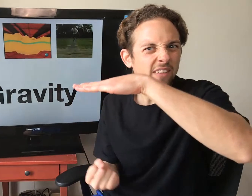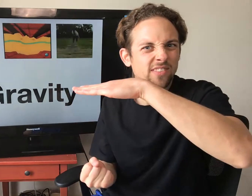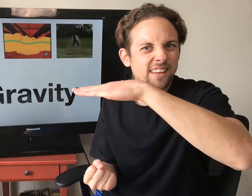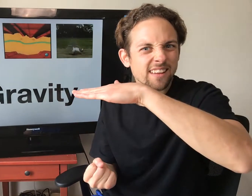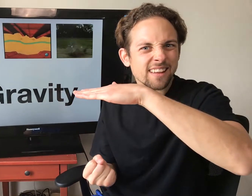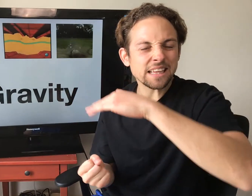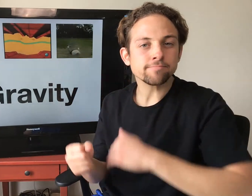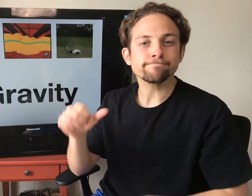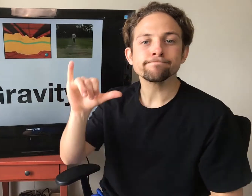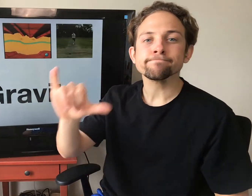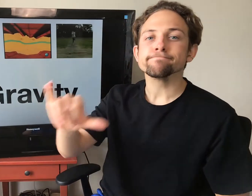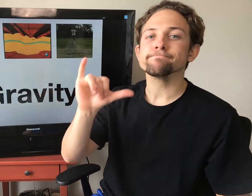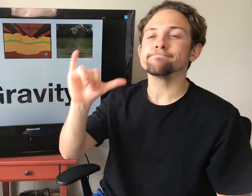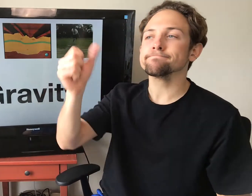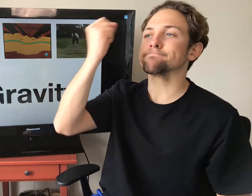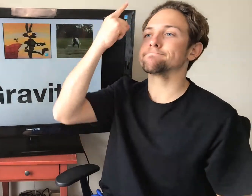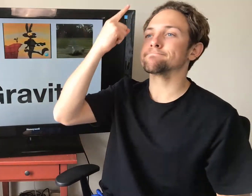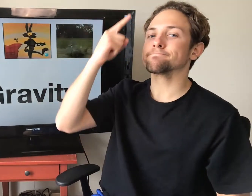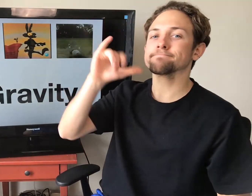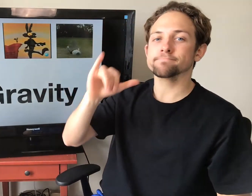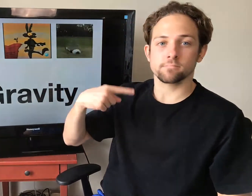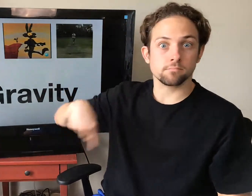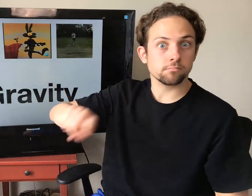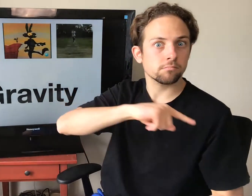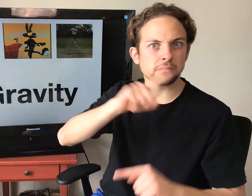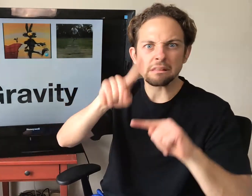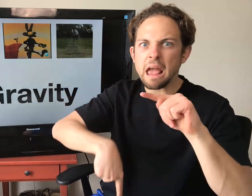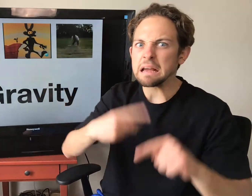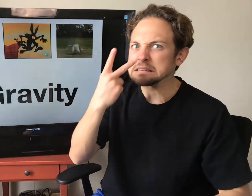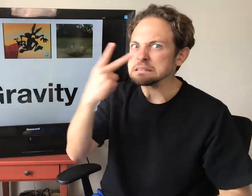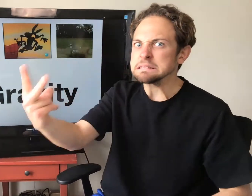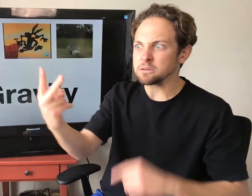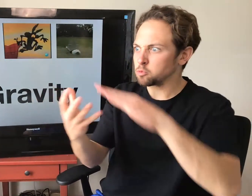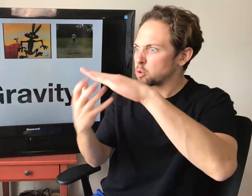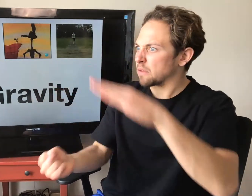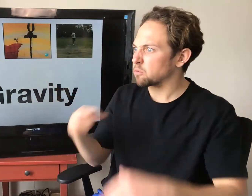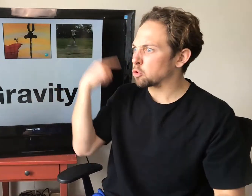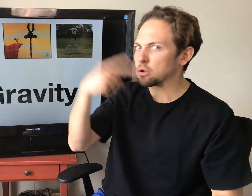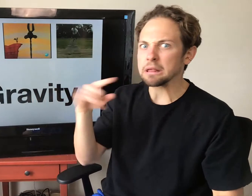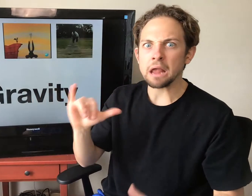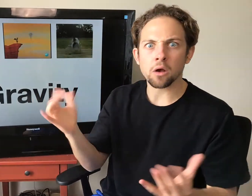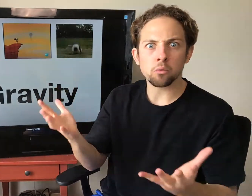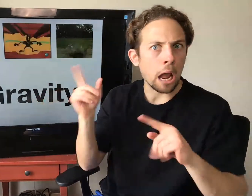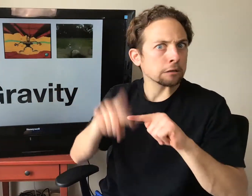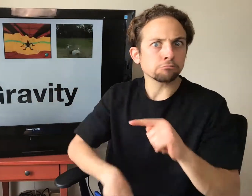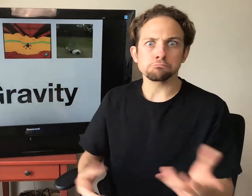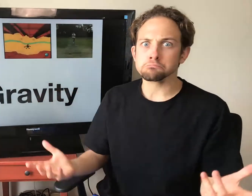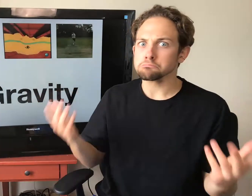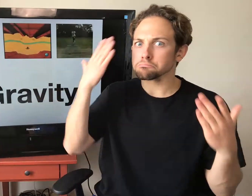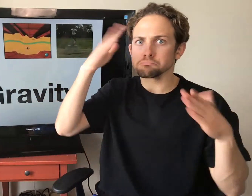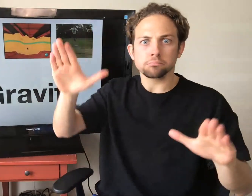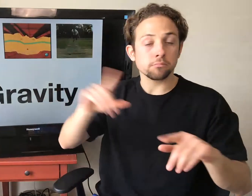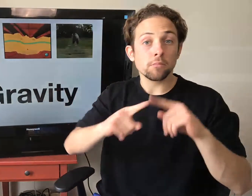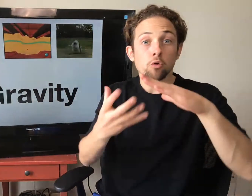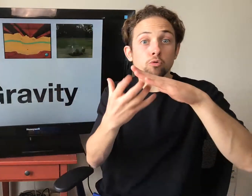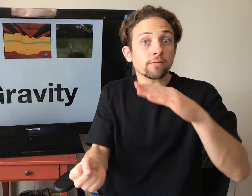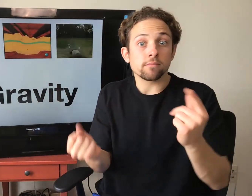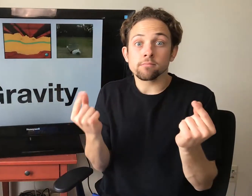Gravity. That's my sign for gravity. Now I get it. Gravity is something that we can't